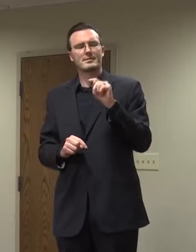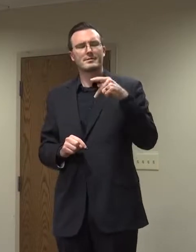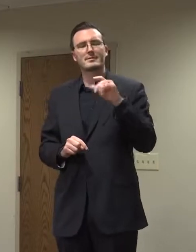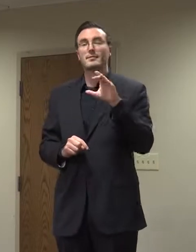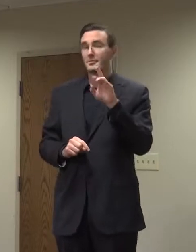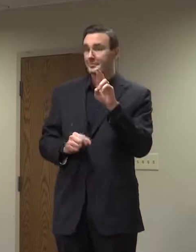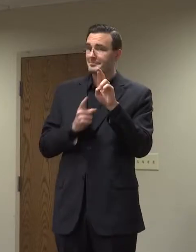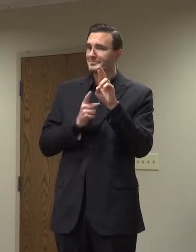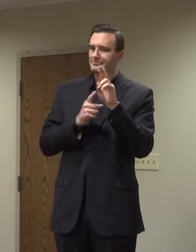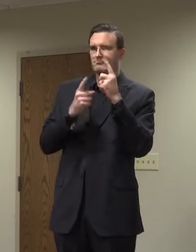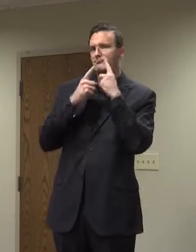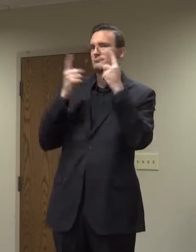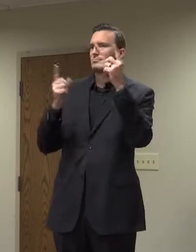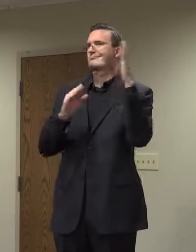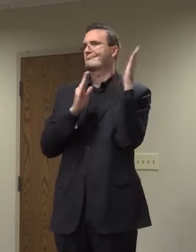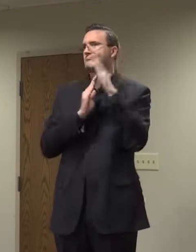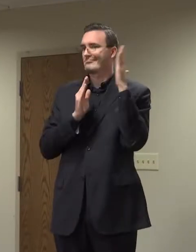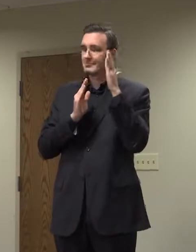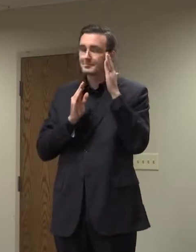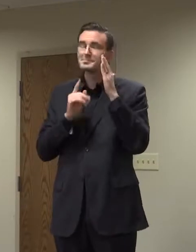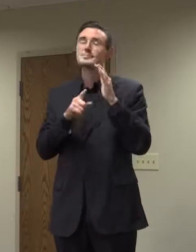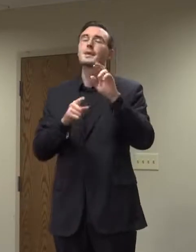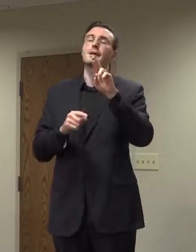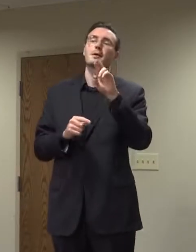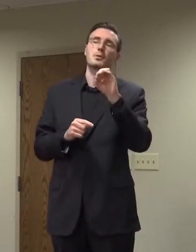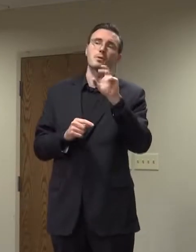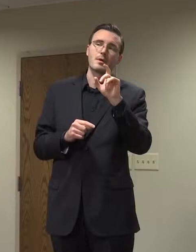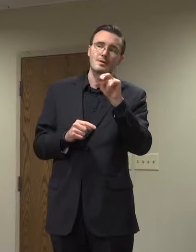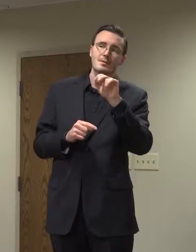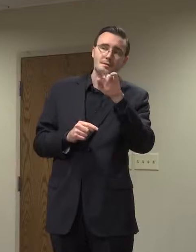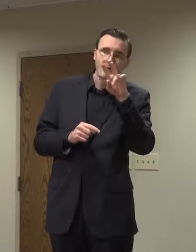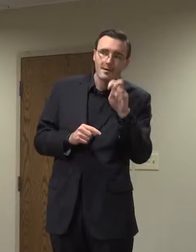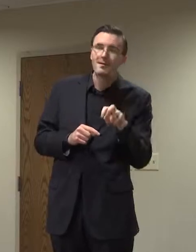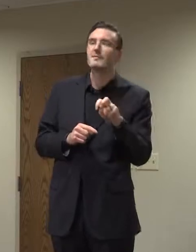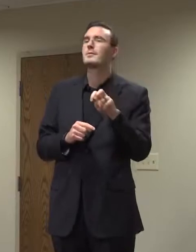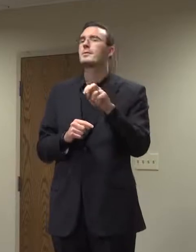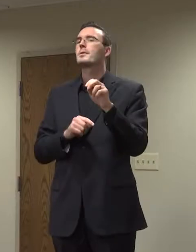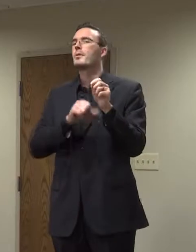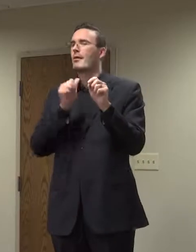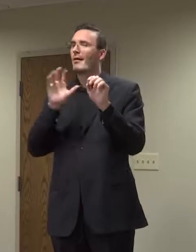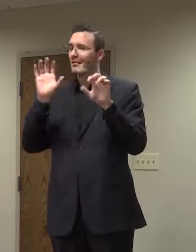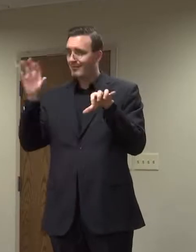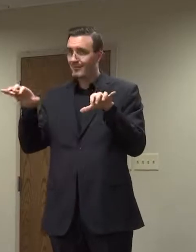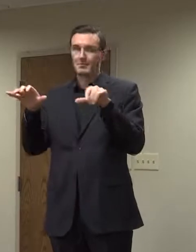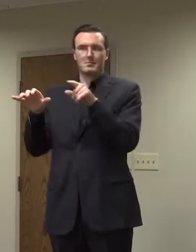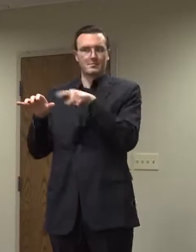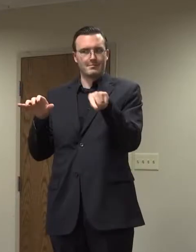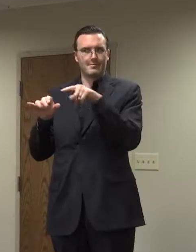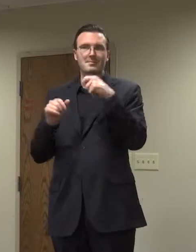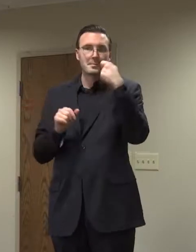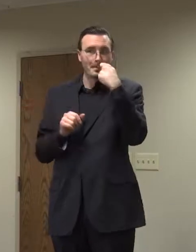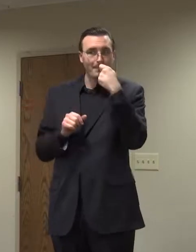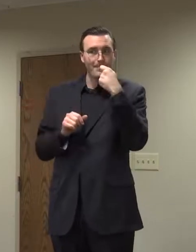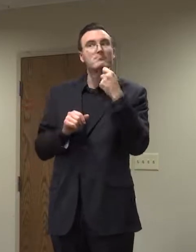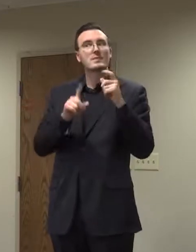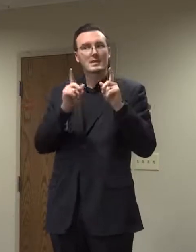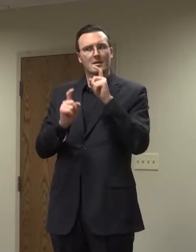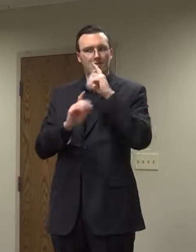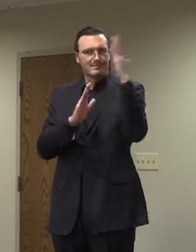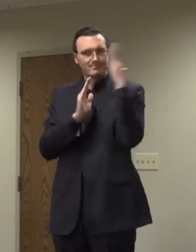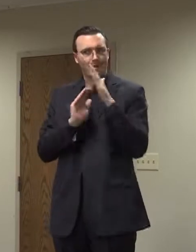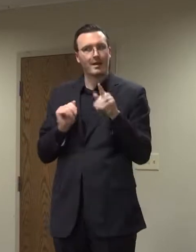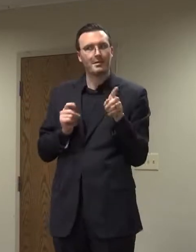testing sites on Racton Avenue at the University of Illinois Health Sciences campus. But this test also requires a nasal swab.